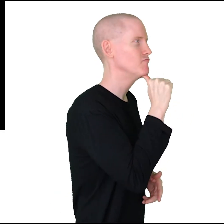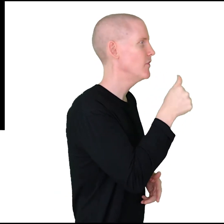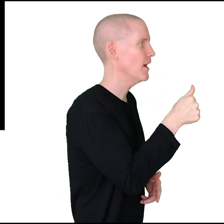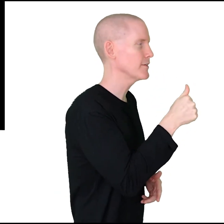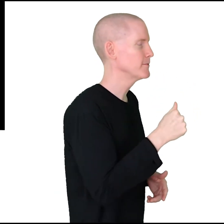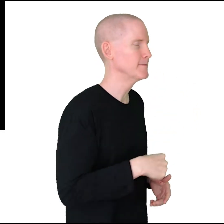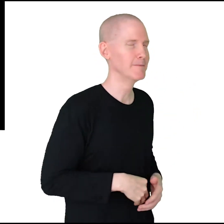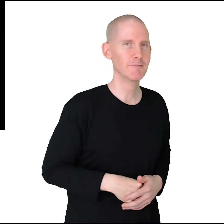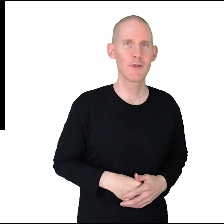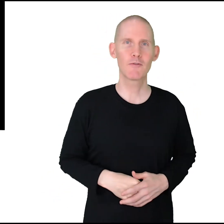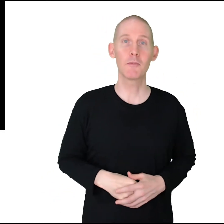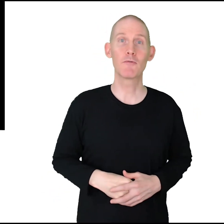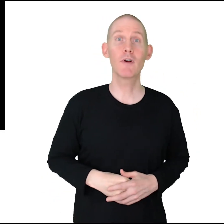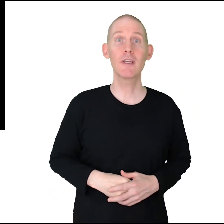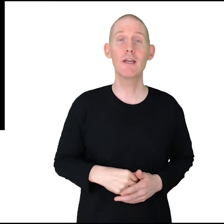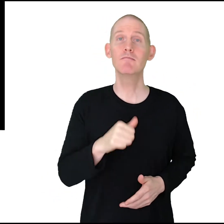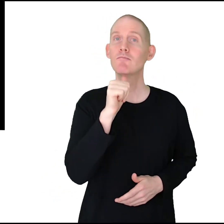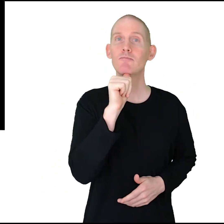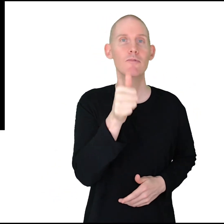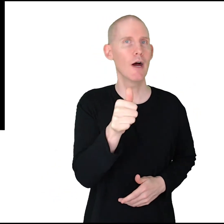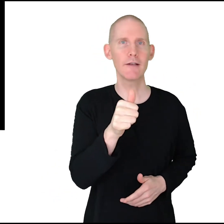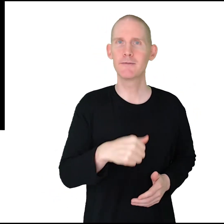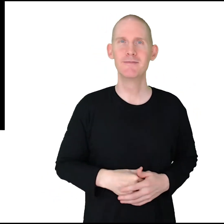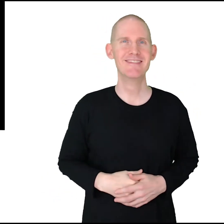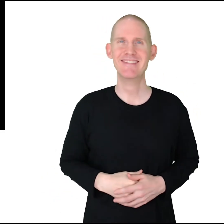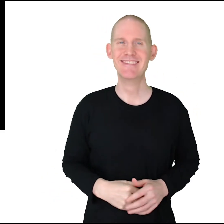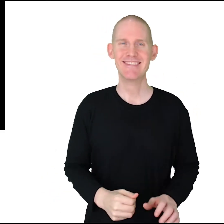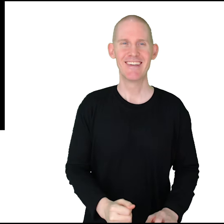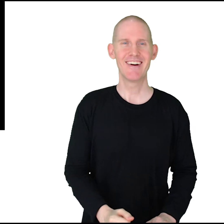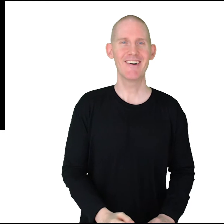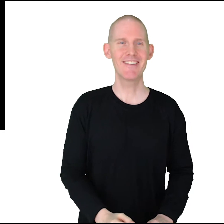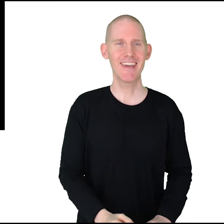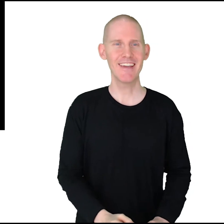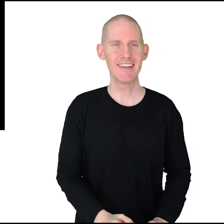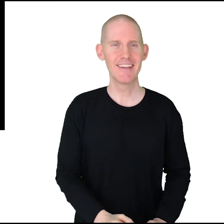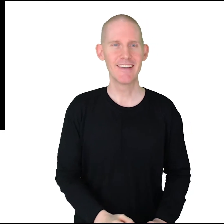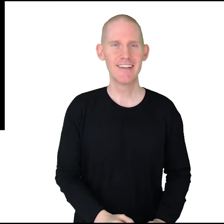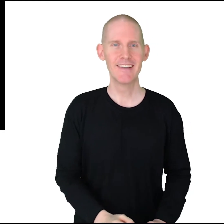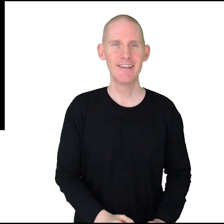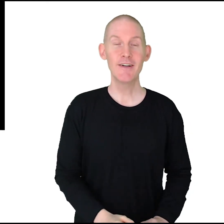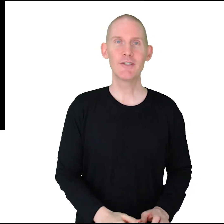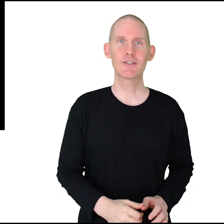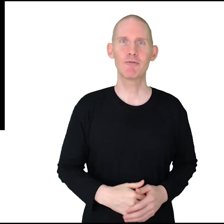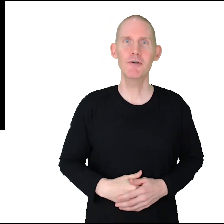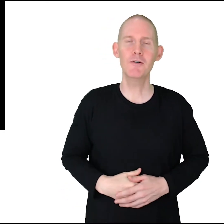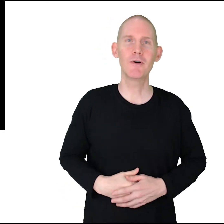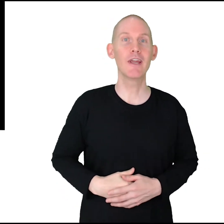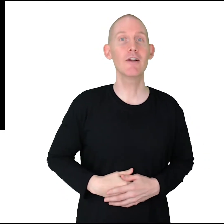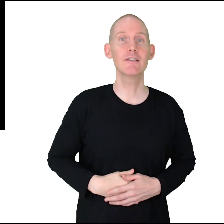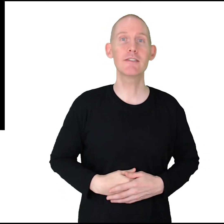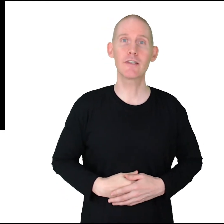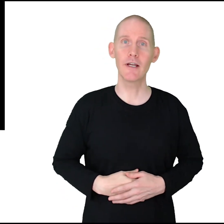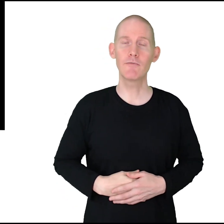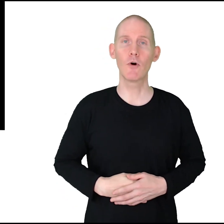Not. From the front again. Not. Okay. True. Here is the sign for